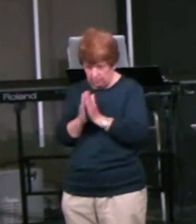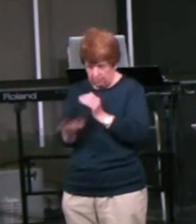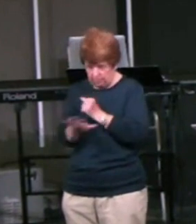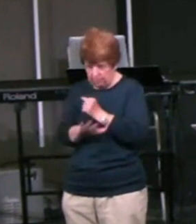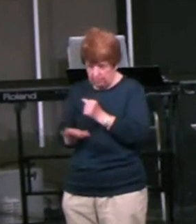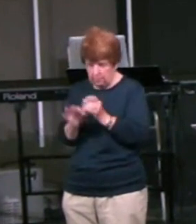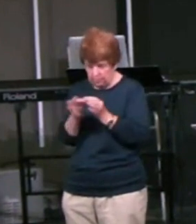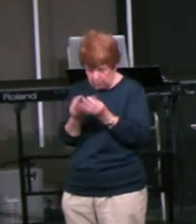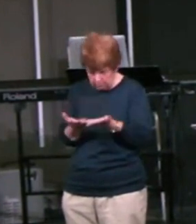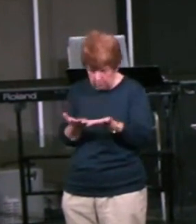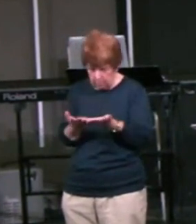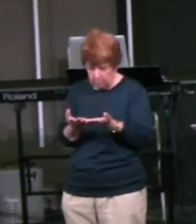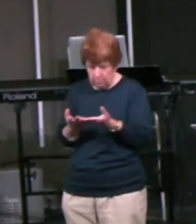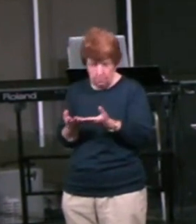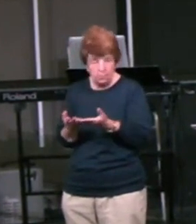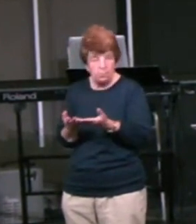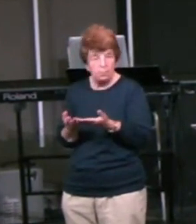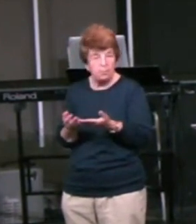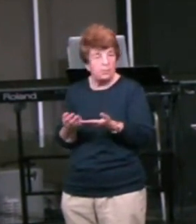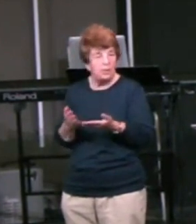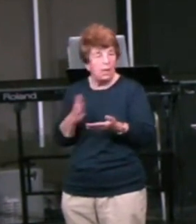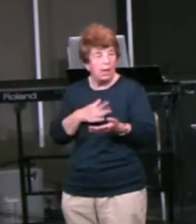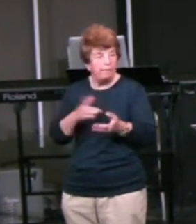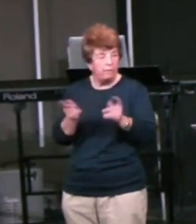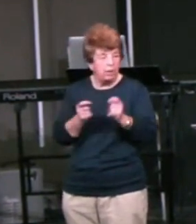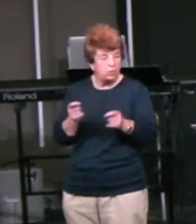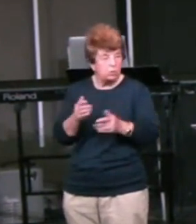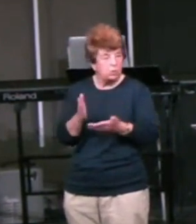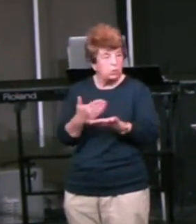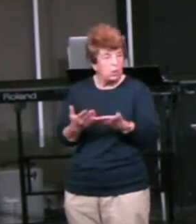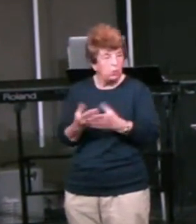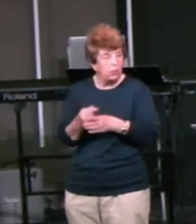on Scripture, and I invite you to share